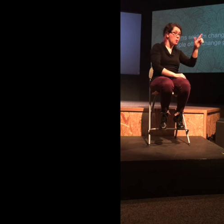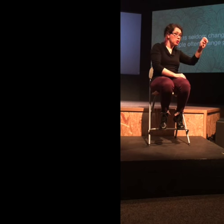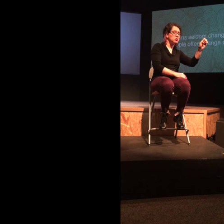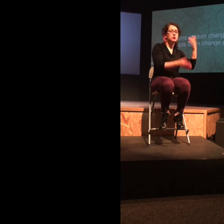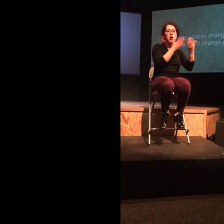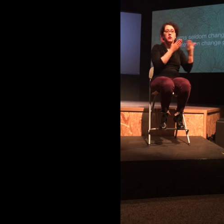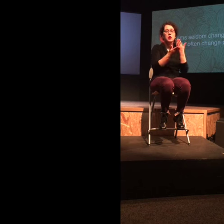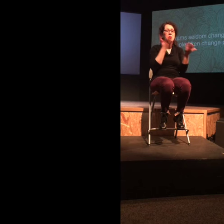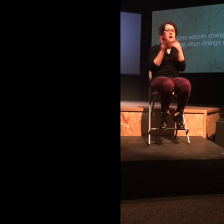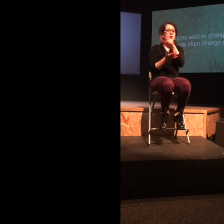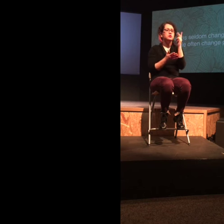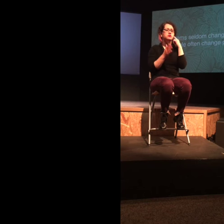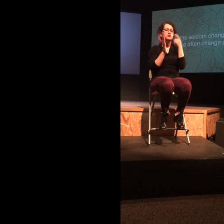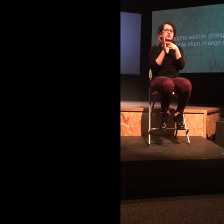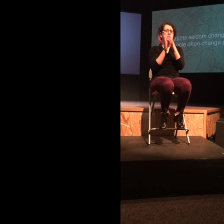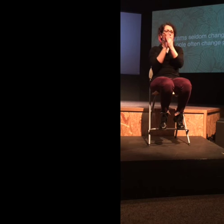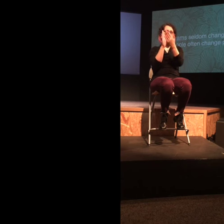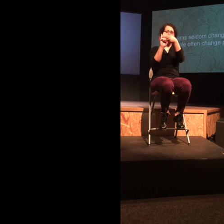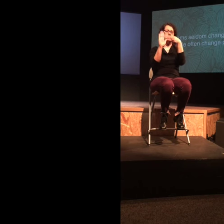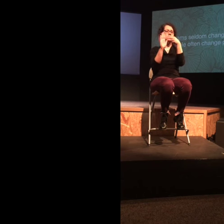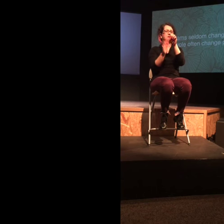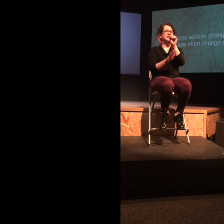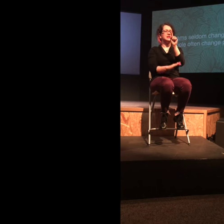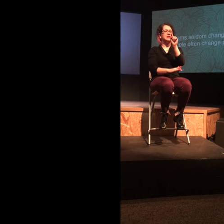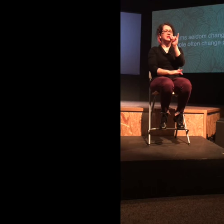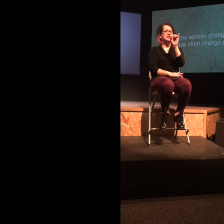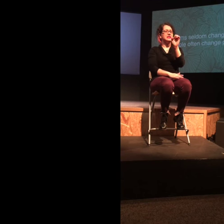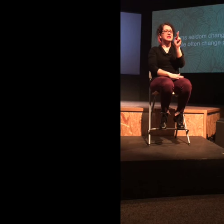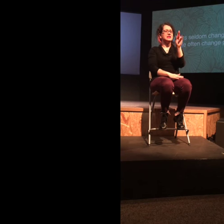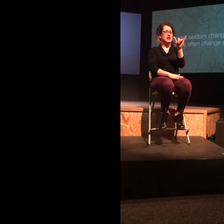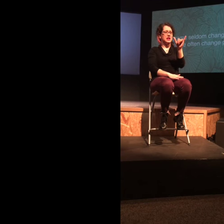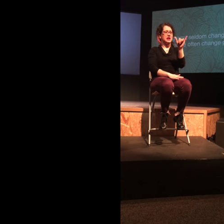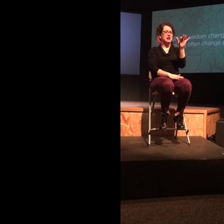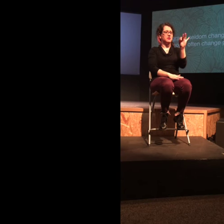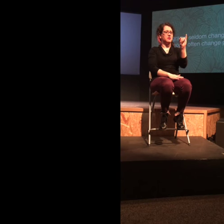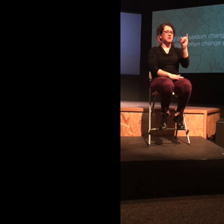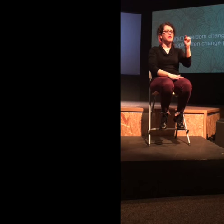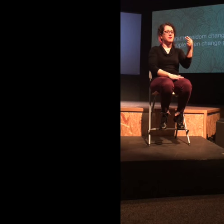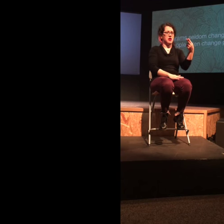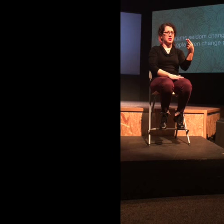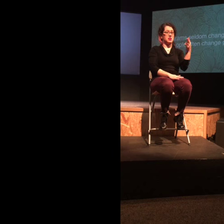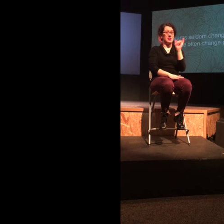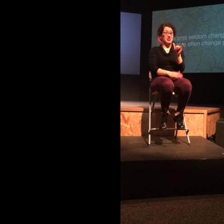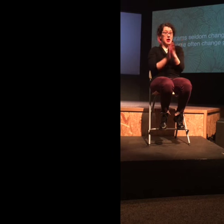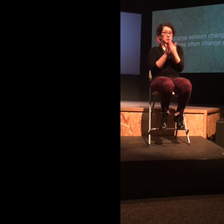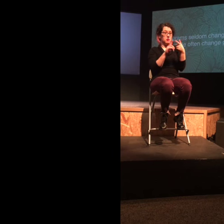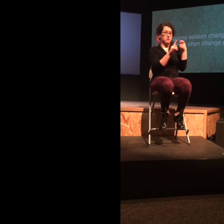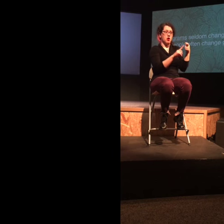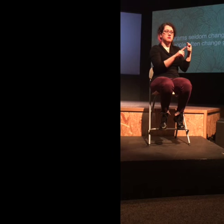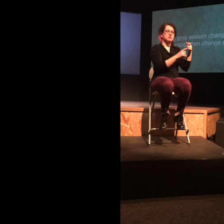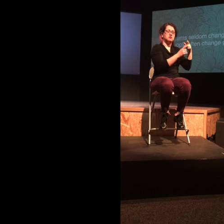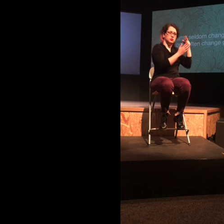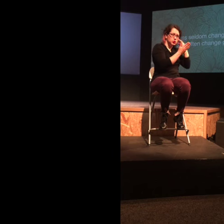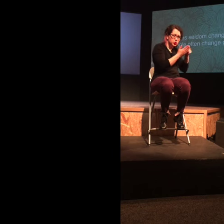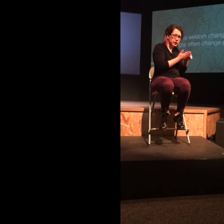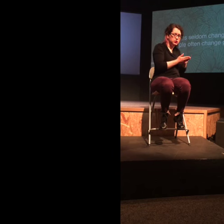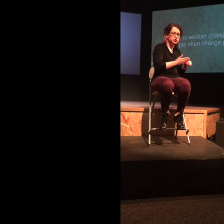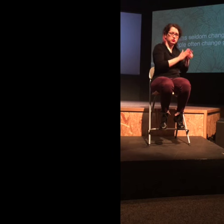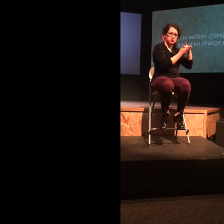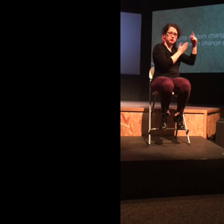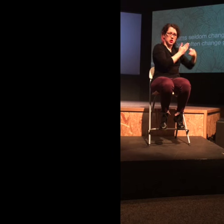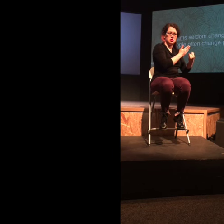Sticky Faith. And so Sticky Faith is the organization, or is the book that comes from the research project that I've been very involved in for the last like